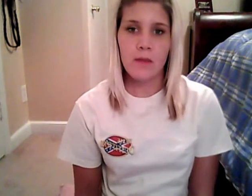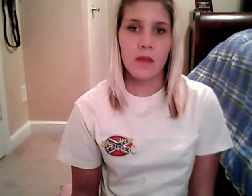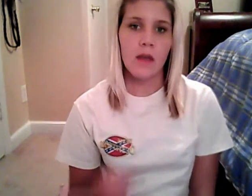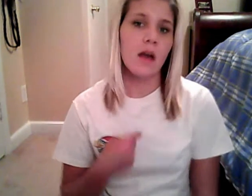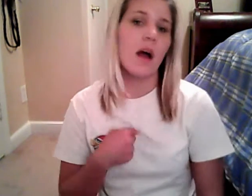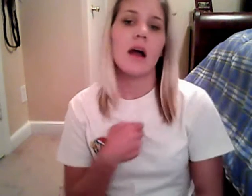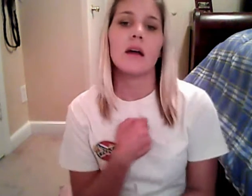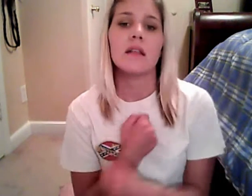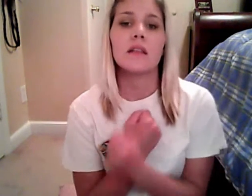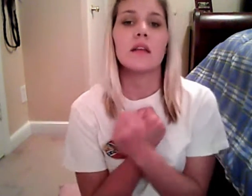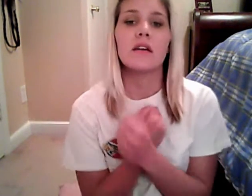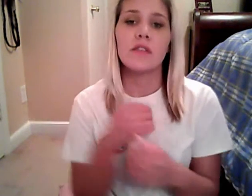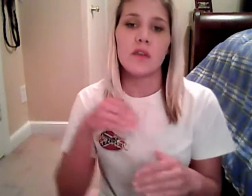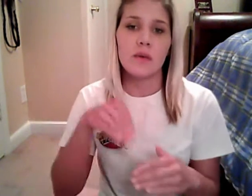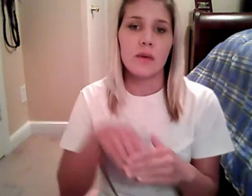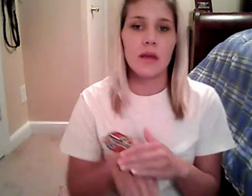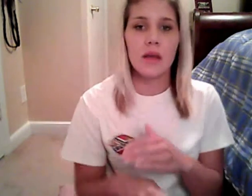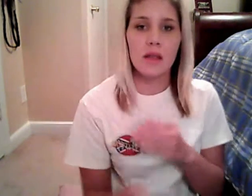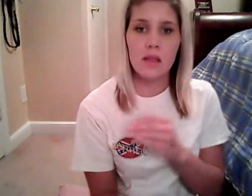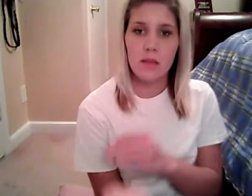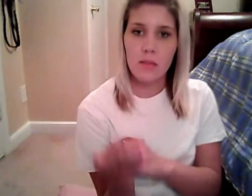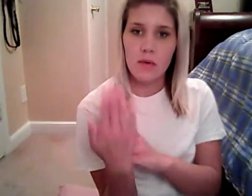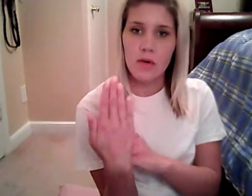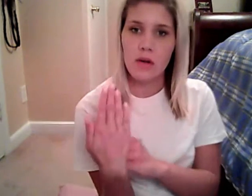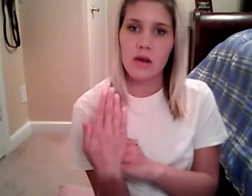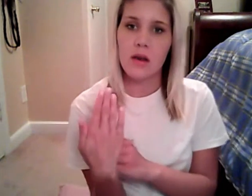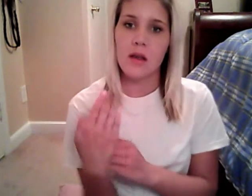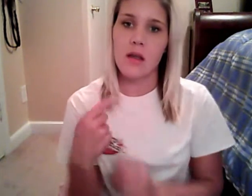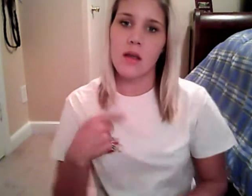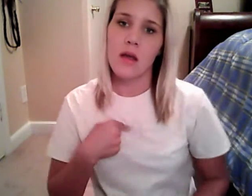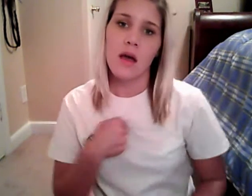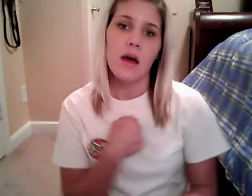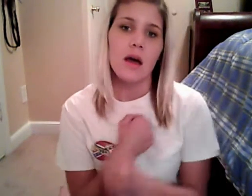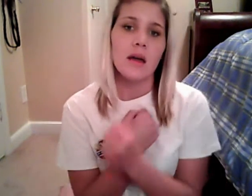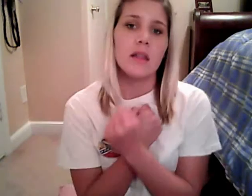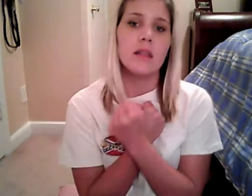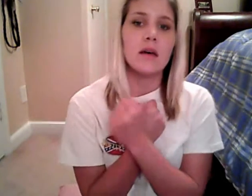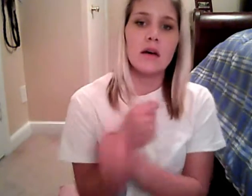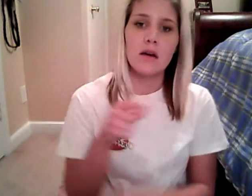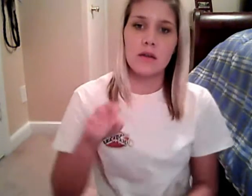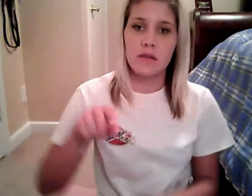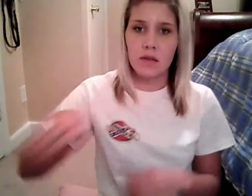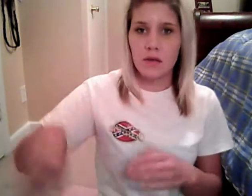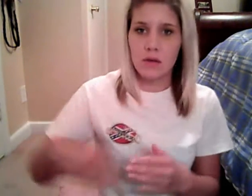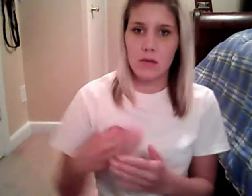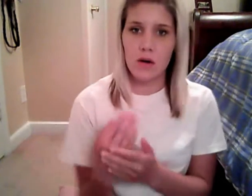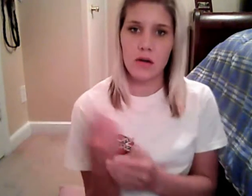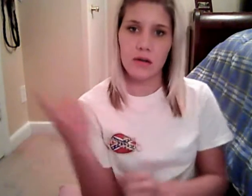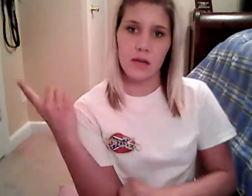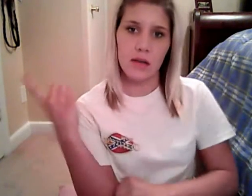I can love you in the morning, I can love you all day,